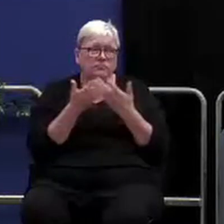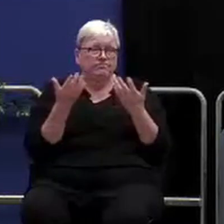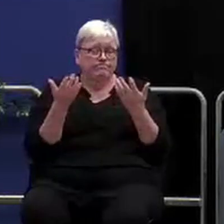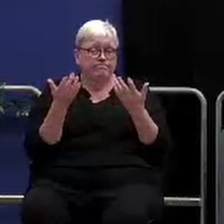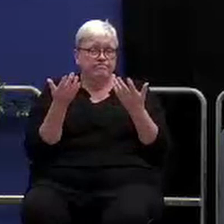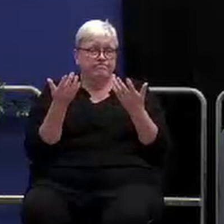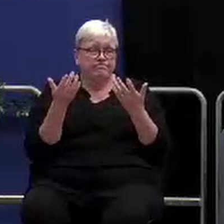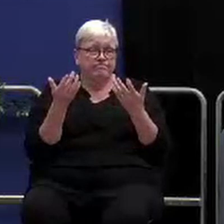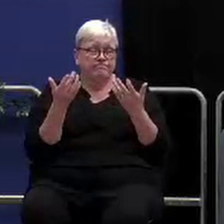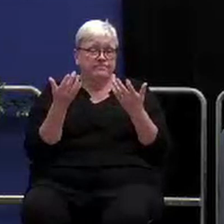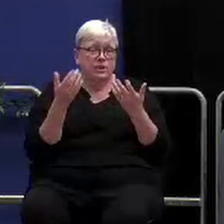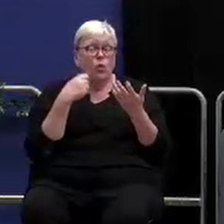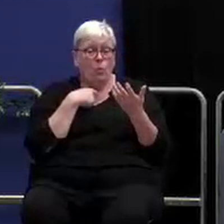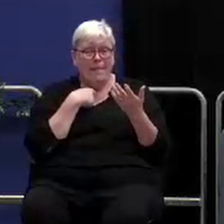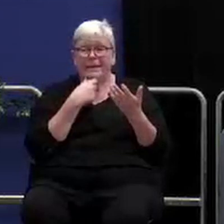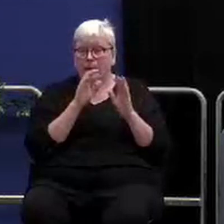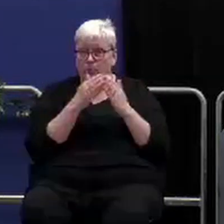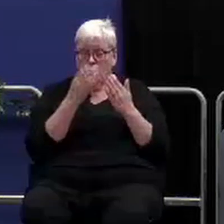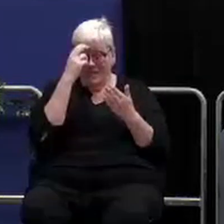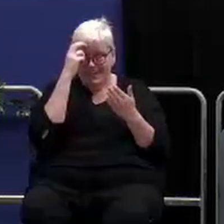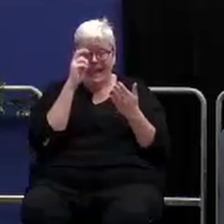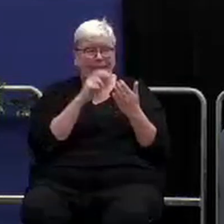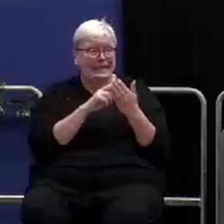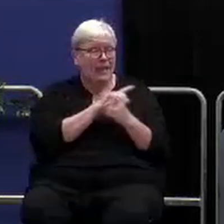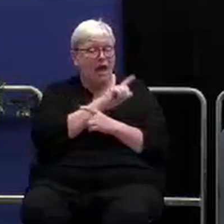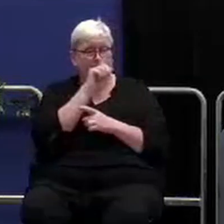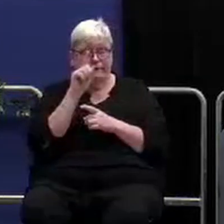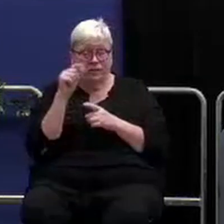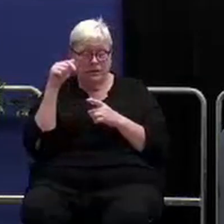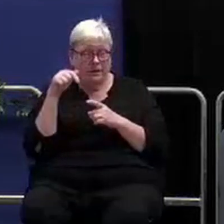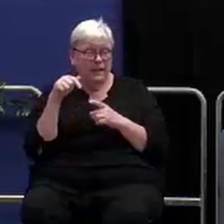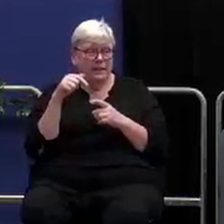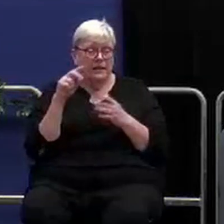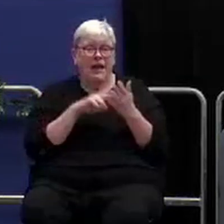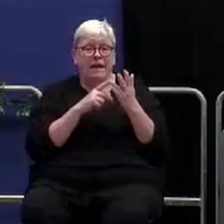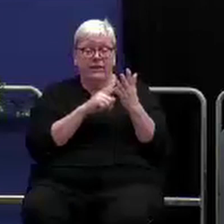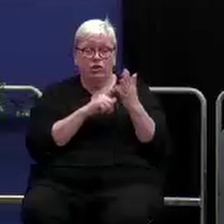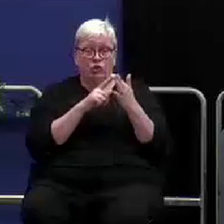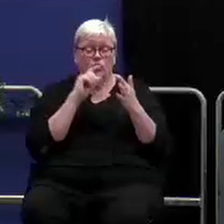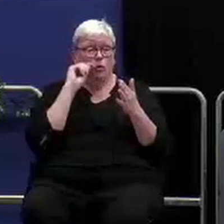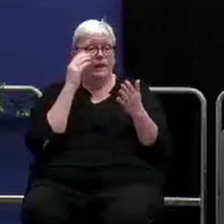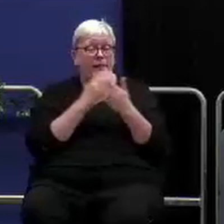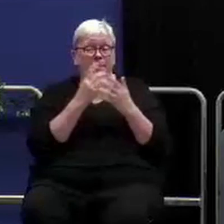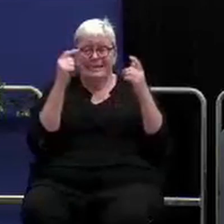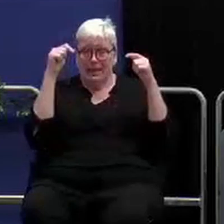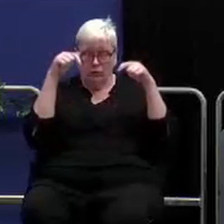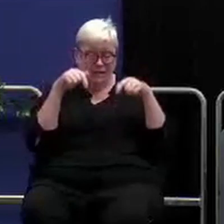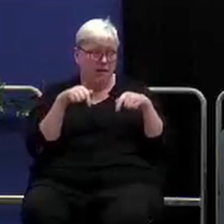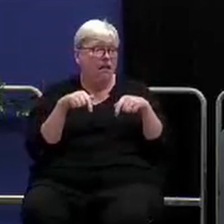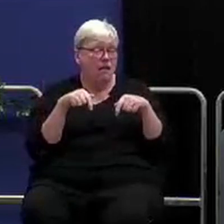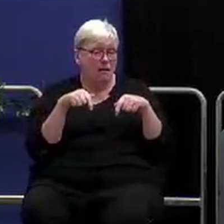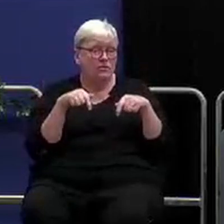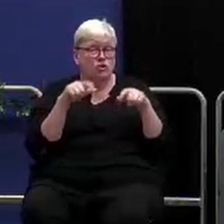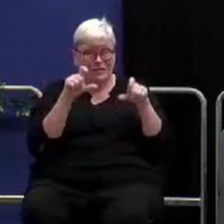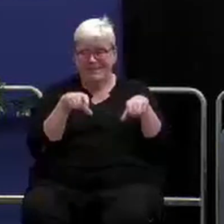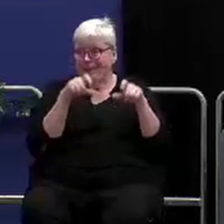We're going to have a wee book signing after this, which I have a note here telling me is going to be down here now. So stick